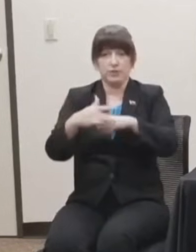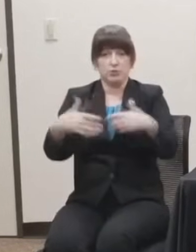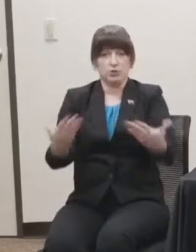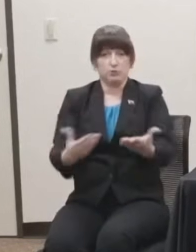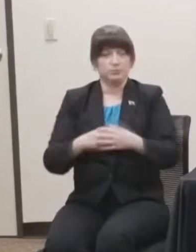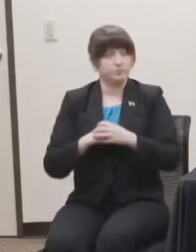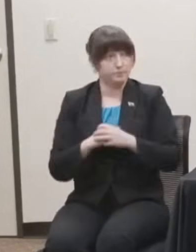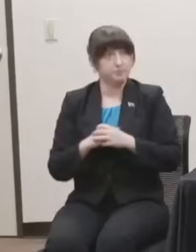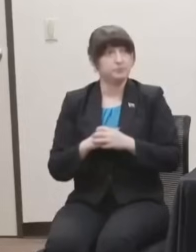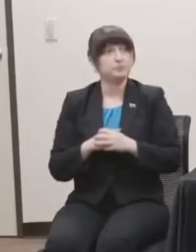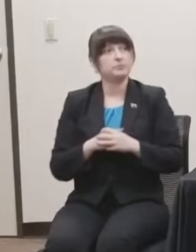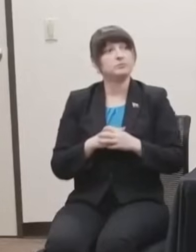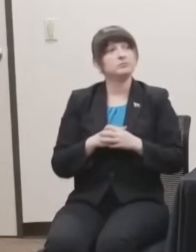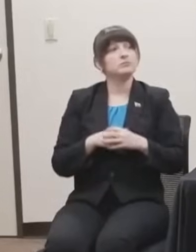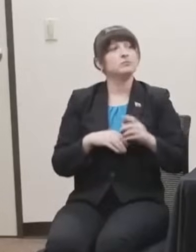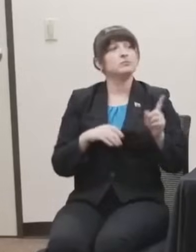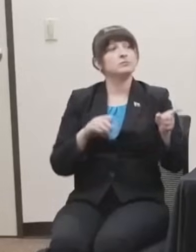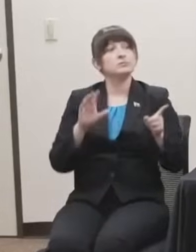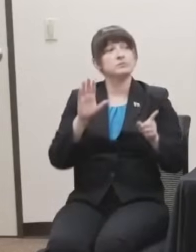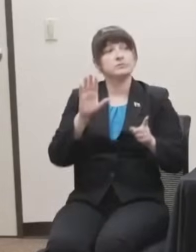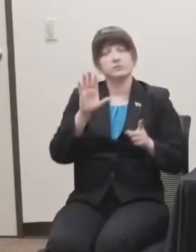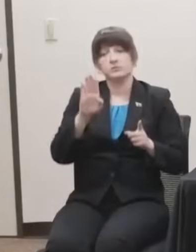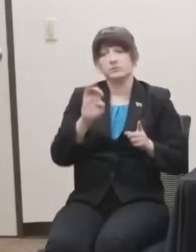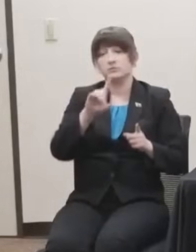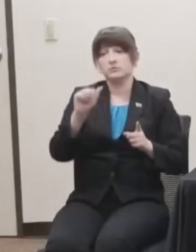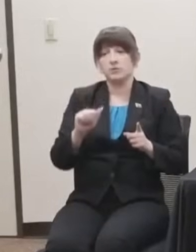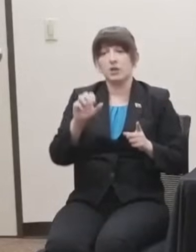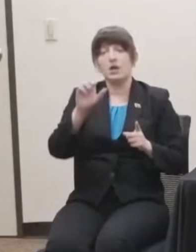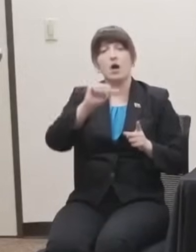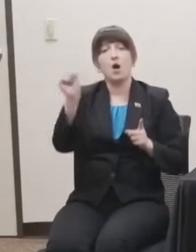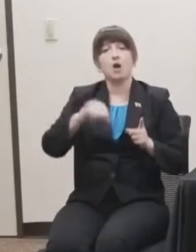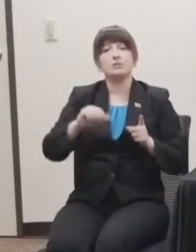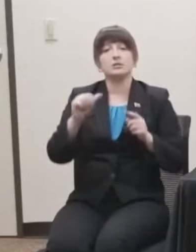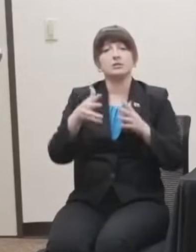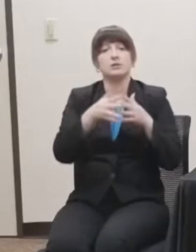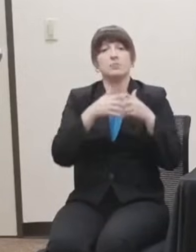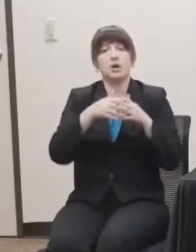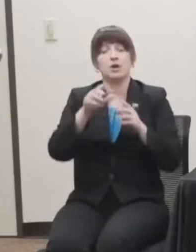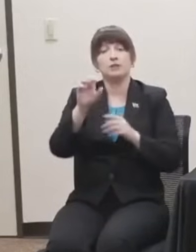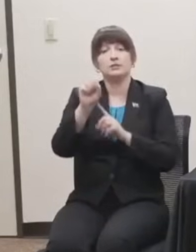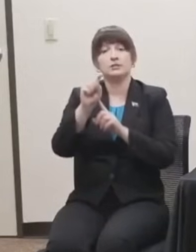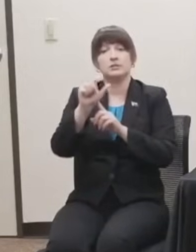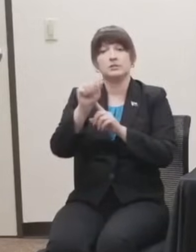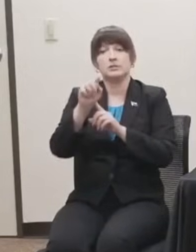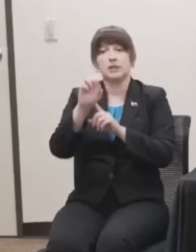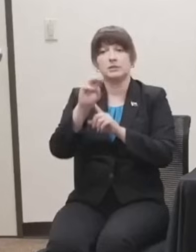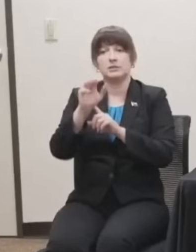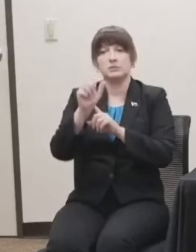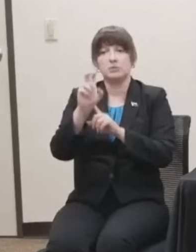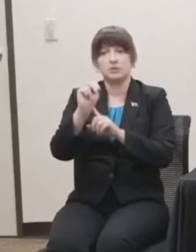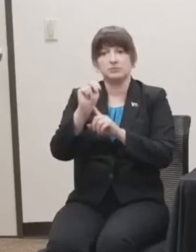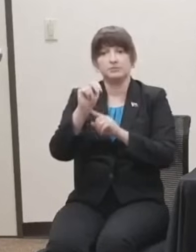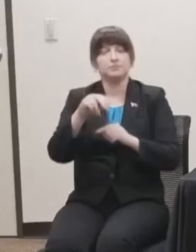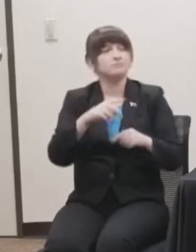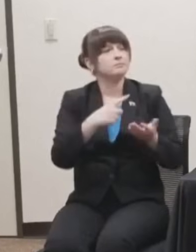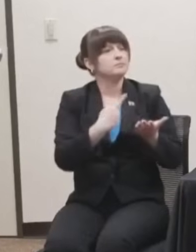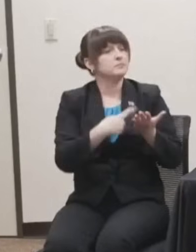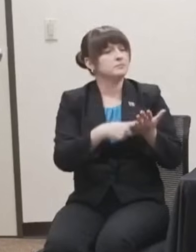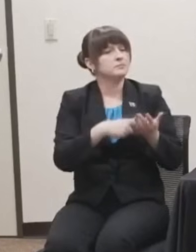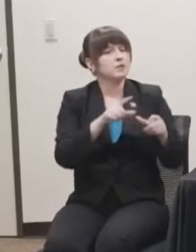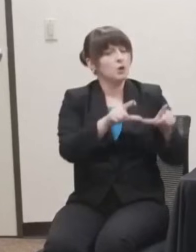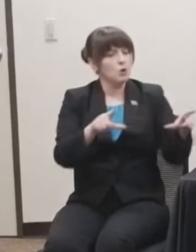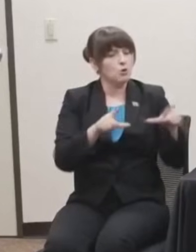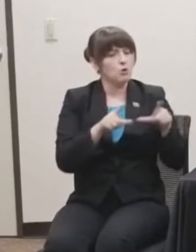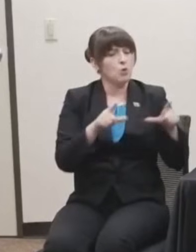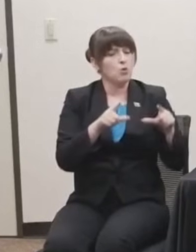ahead. Bayless Wagner, American-Statesman. Could you talk a little bit more about the warnings that local officials got, the way that the